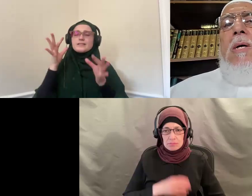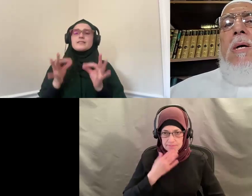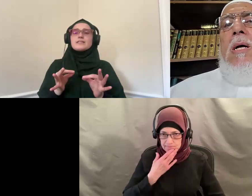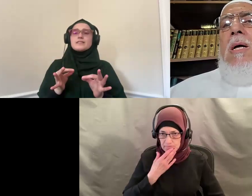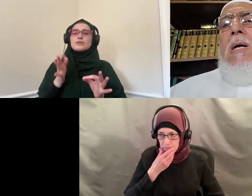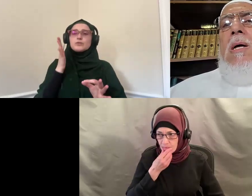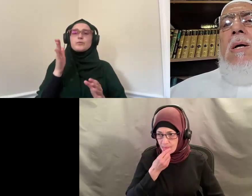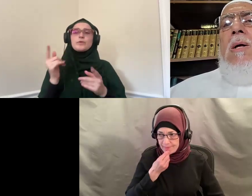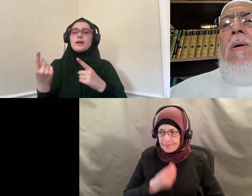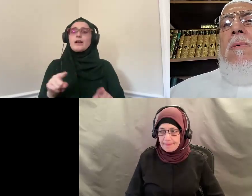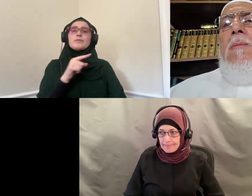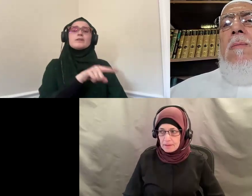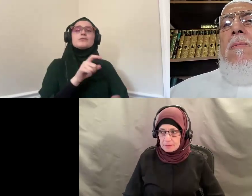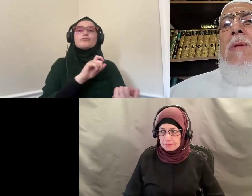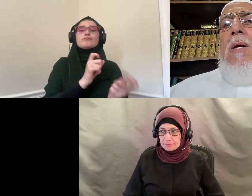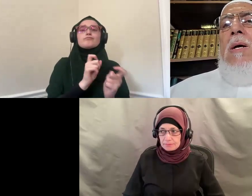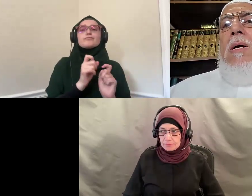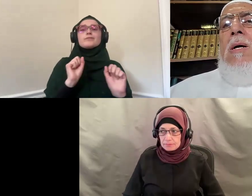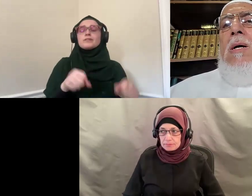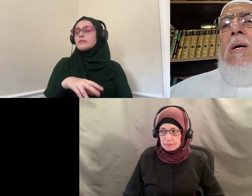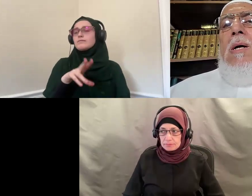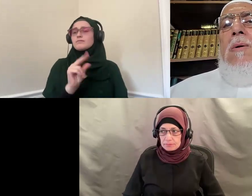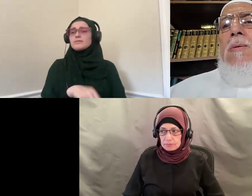So the